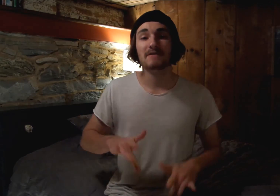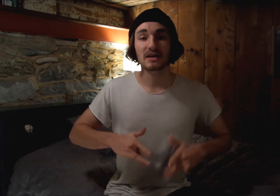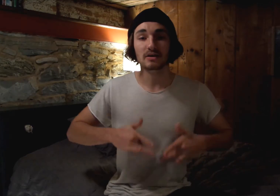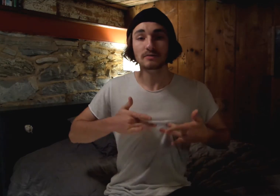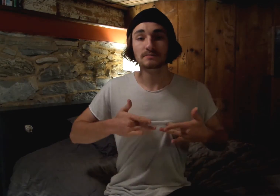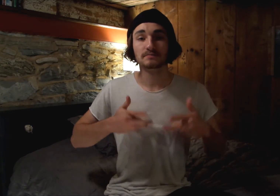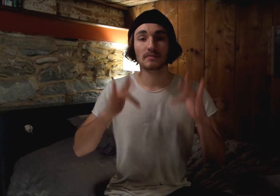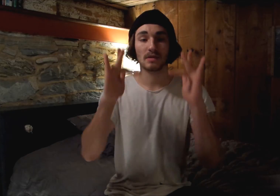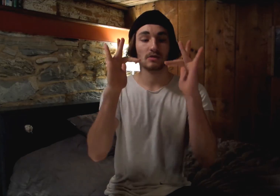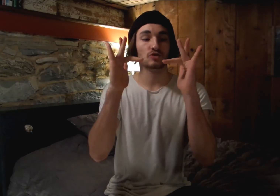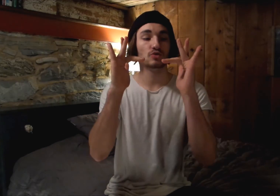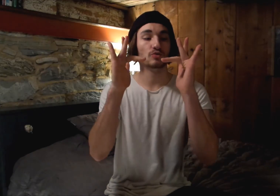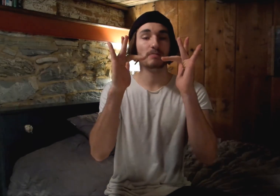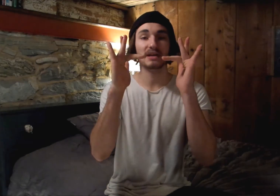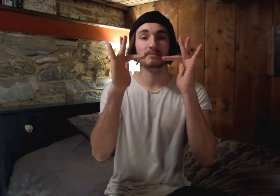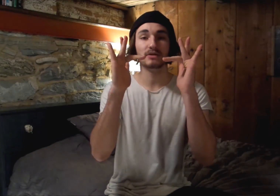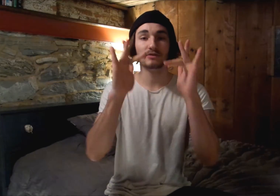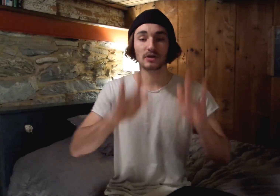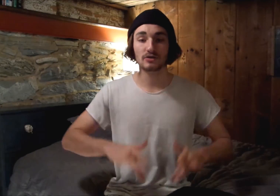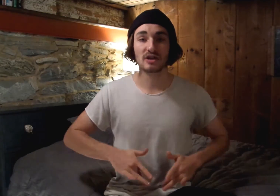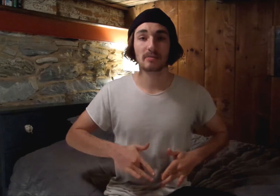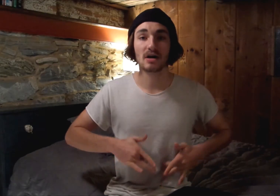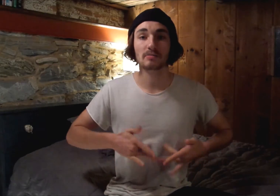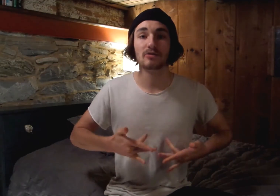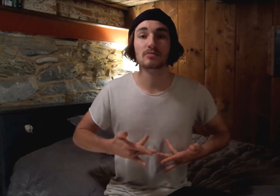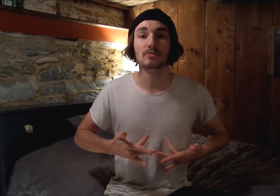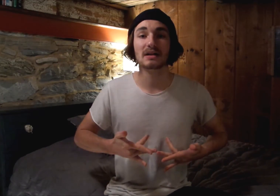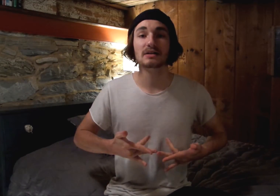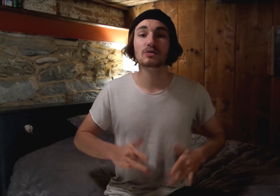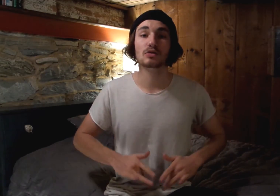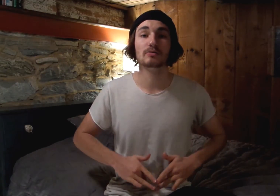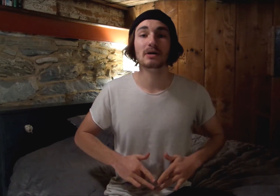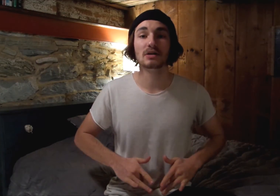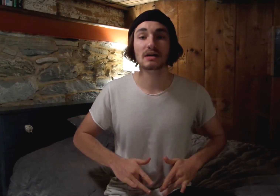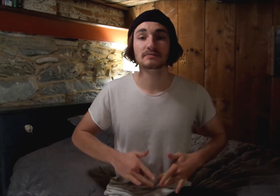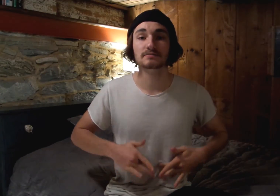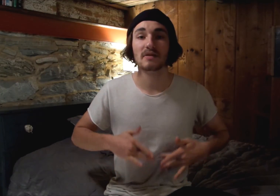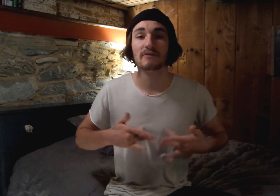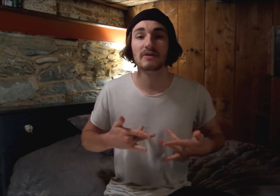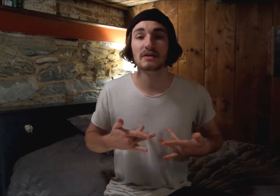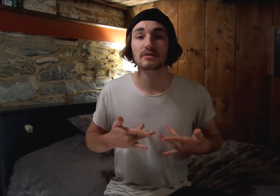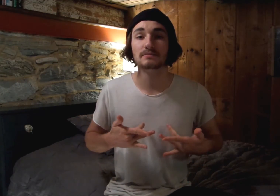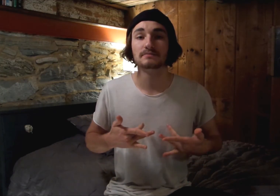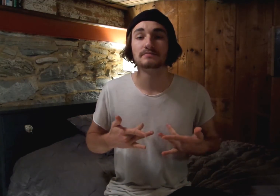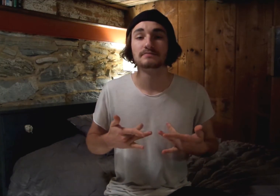Feel, two bent middle fingers coming up from your belly or your belt line. Feel.